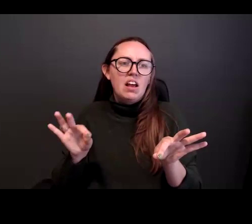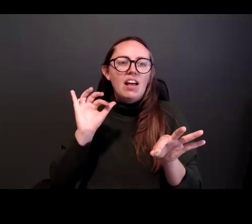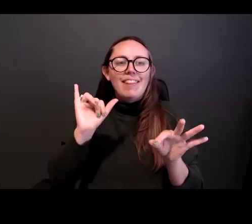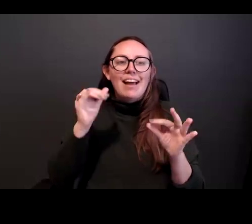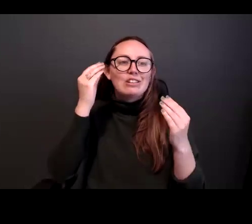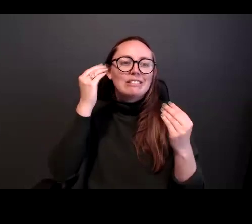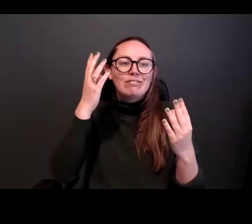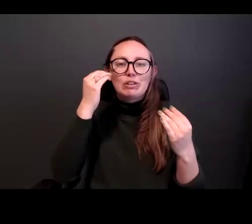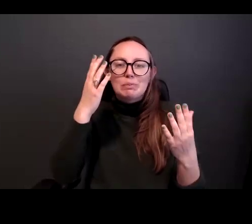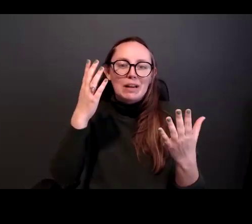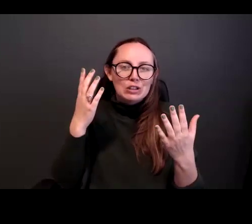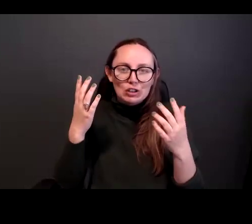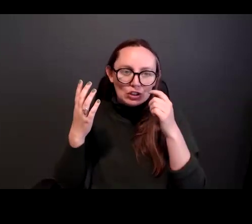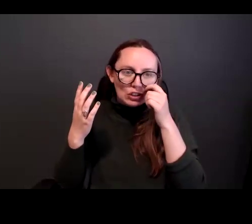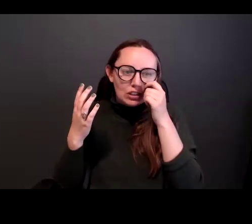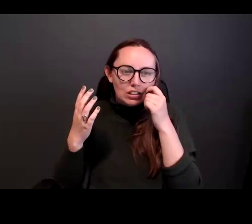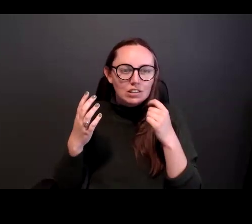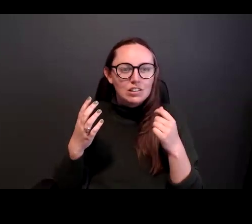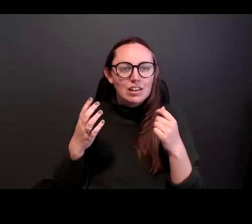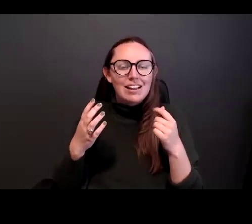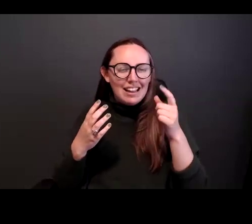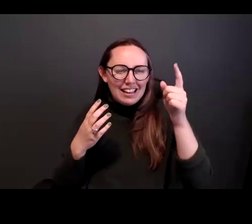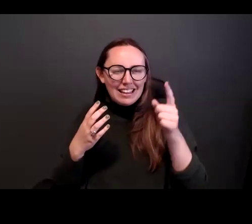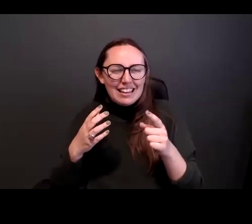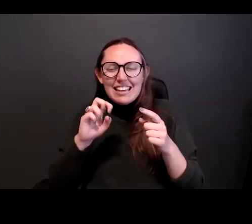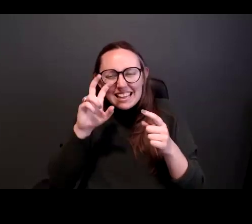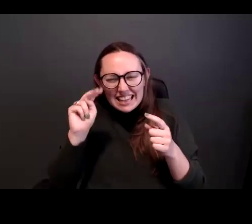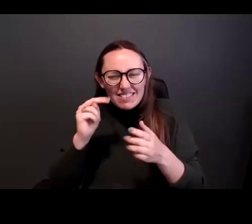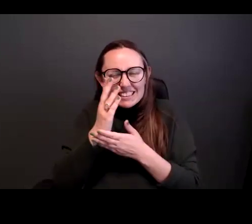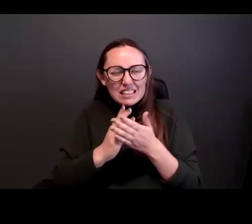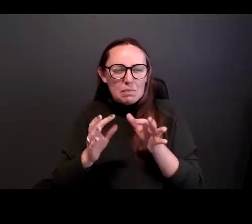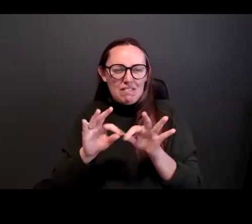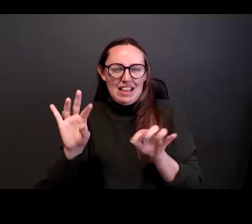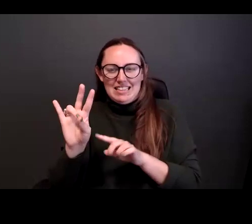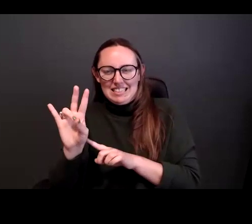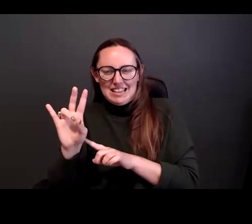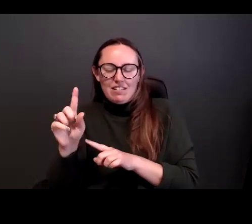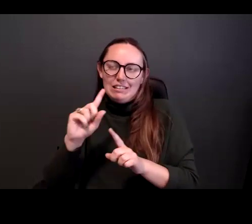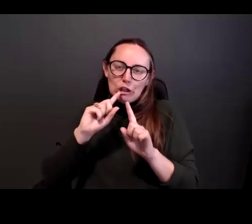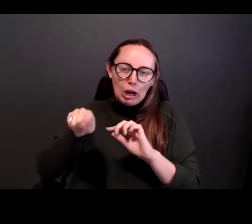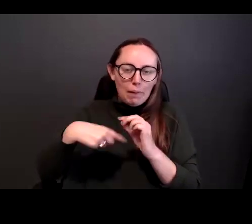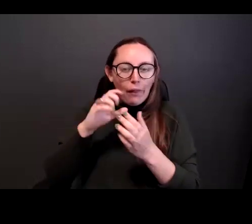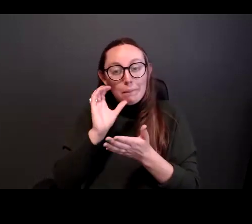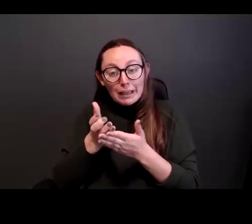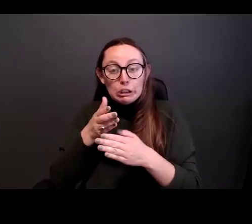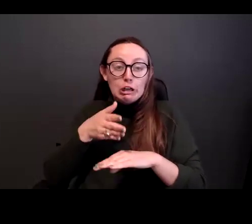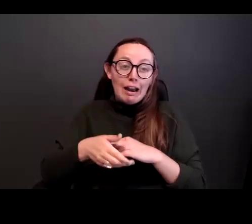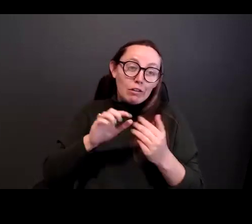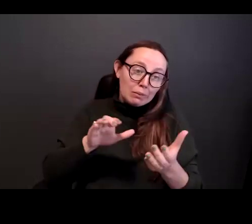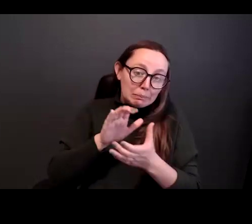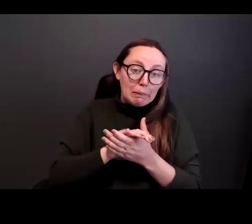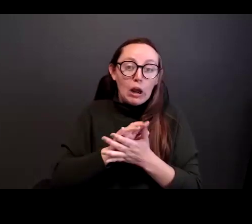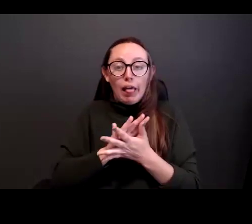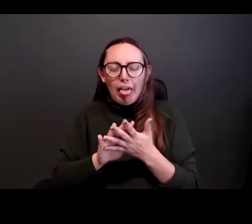Even like one day, sometime after I was married, sometime that this picture was done, he's talking about this picture. What if we cut that and just said, all